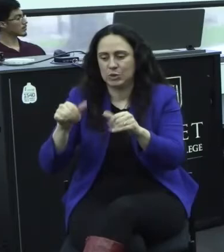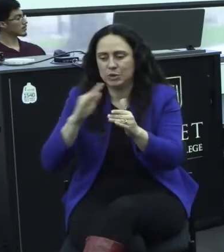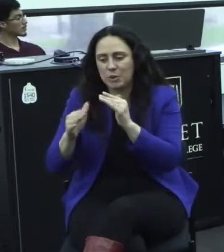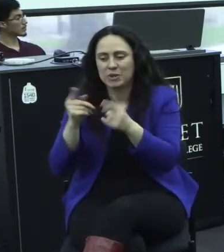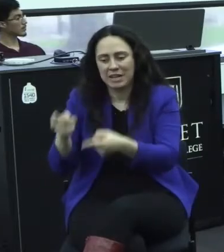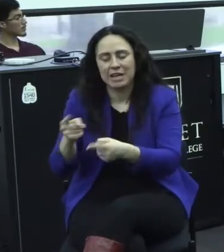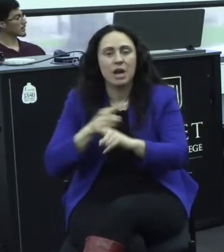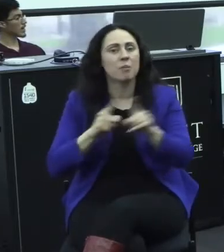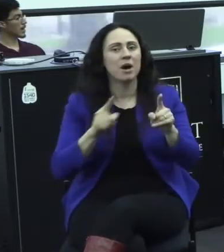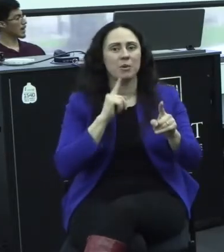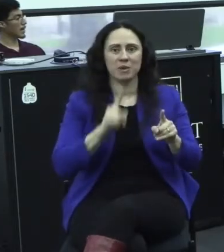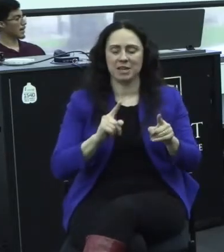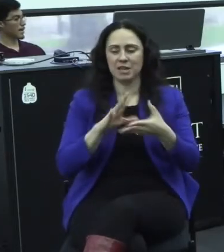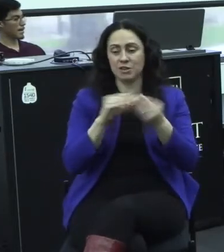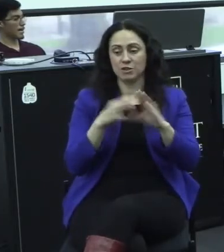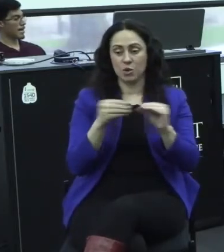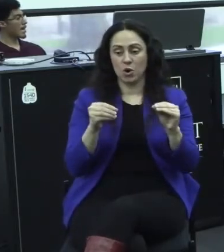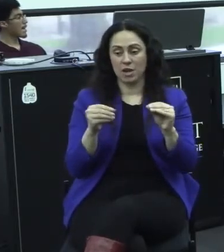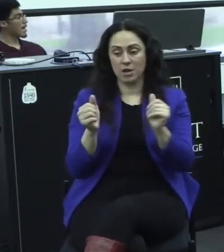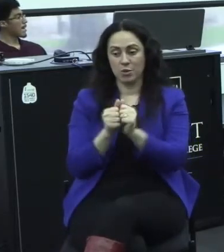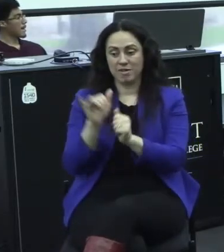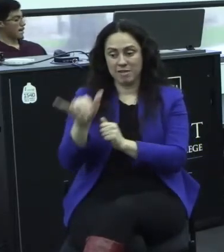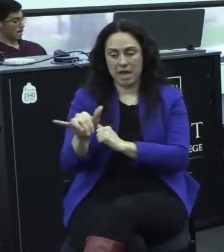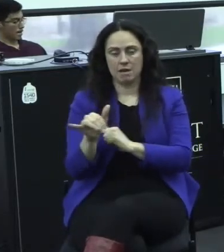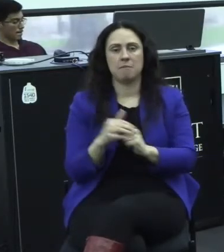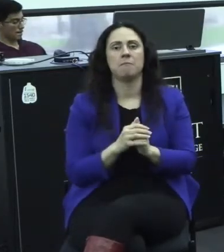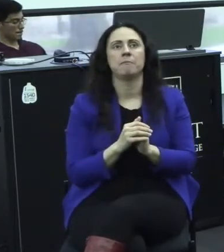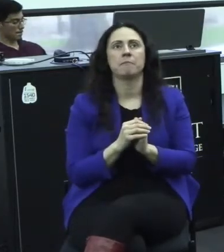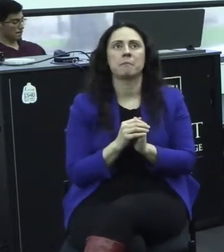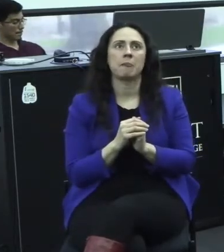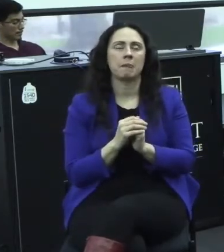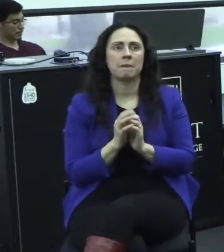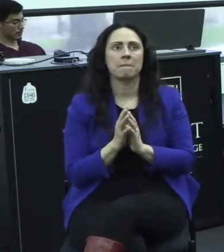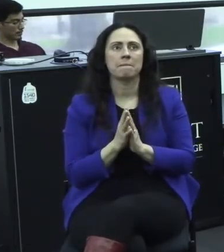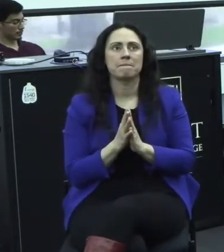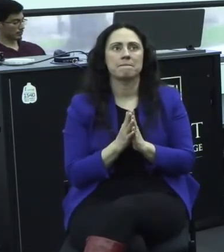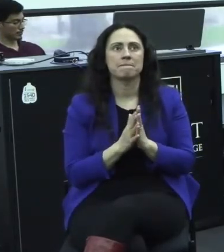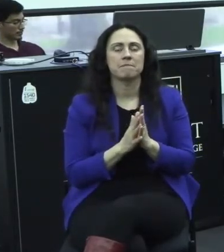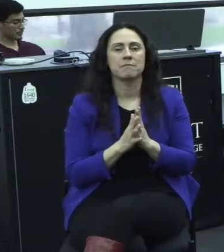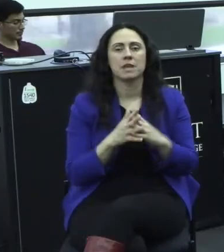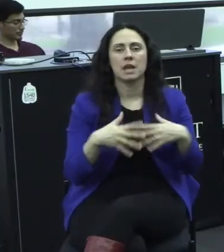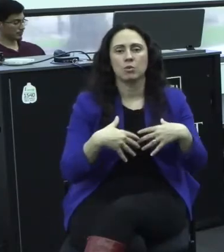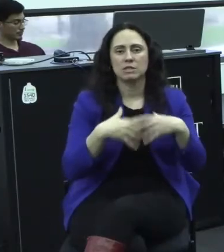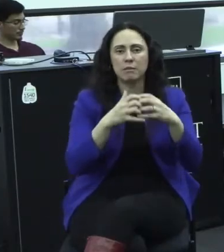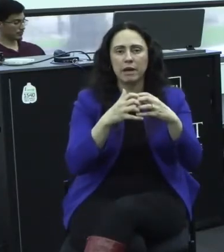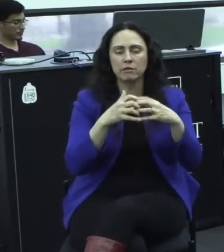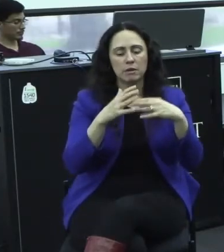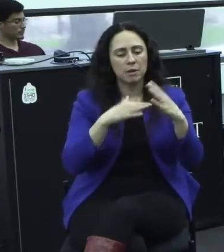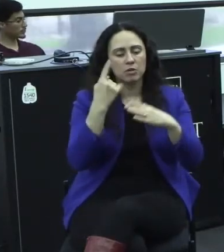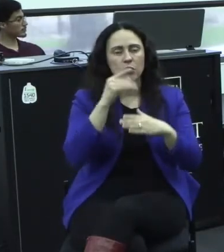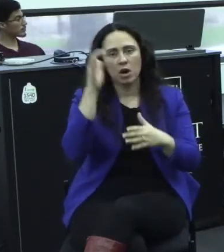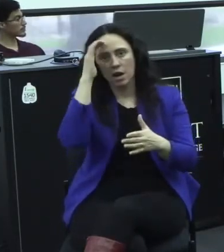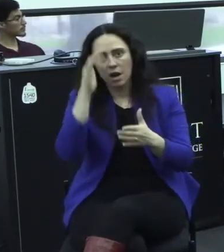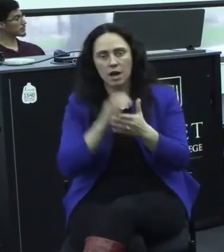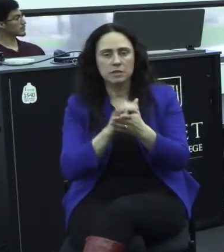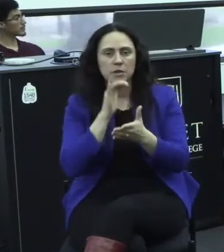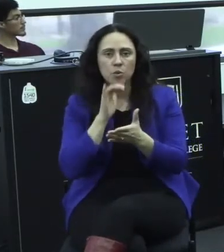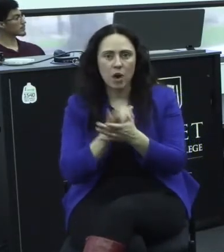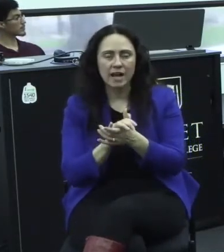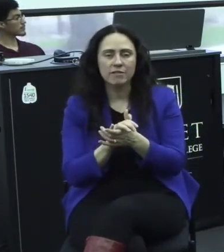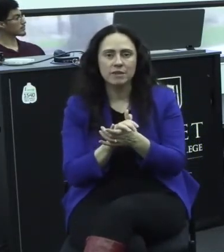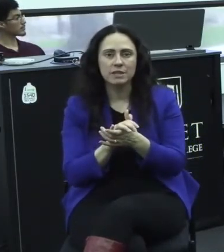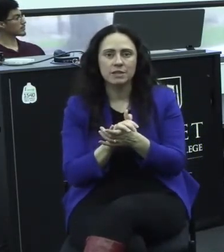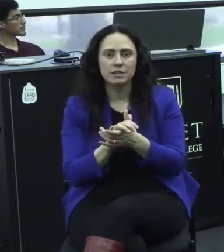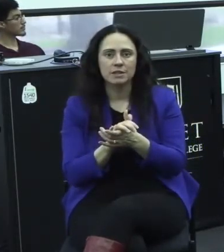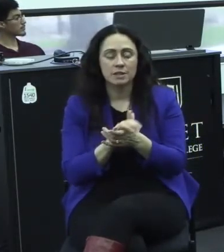But the story behind it is that it was built for a husband and wife.